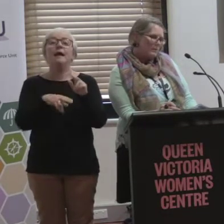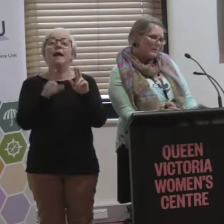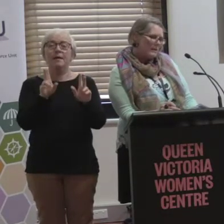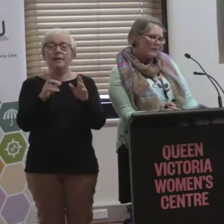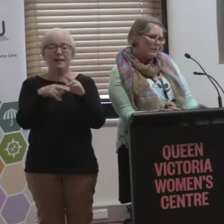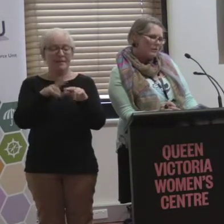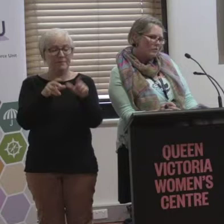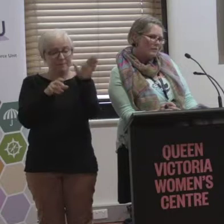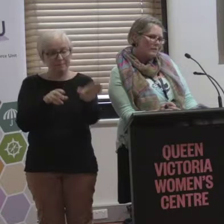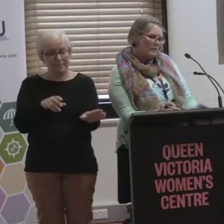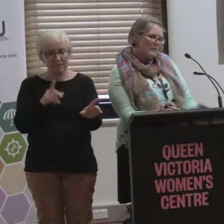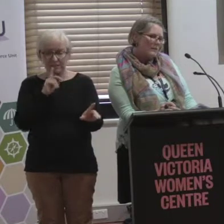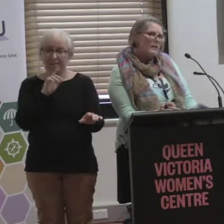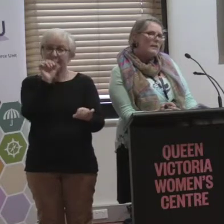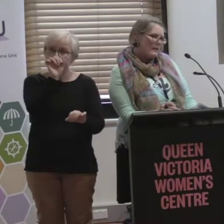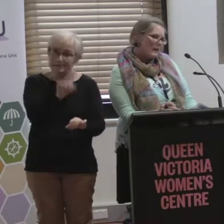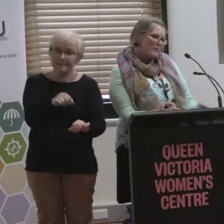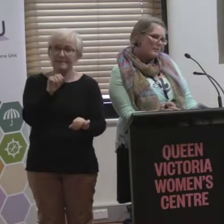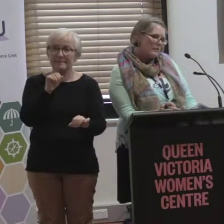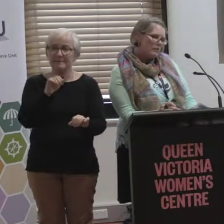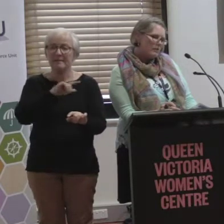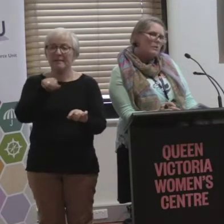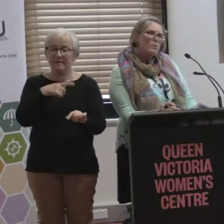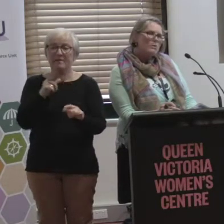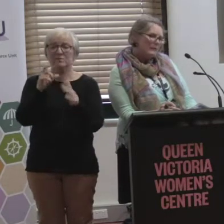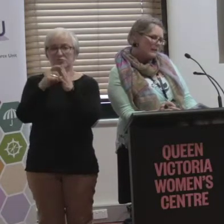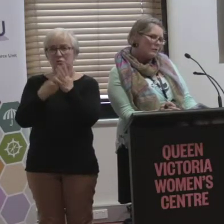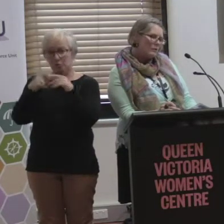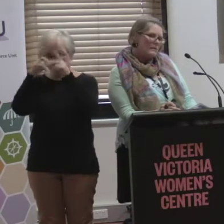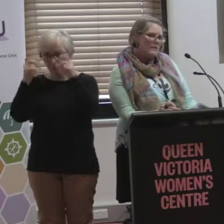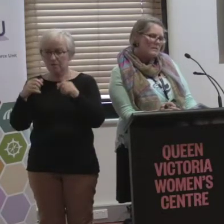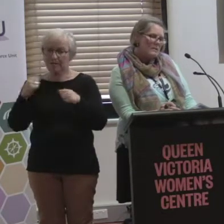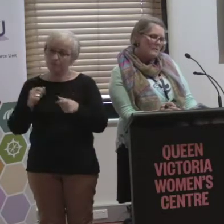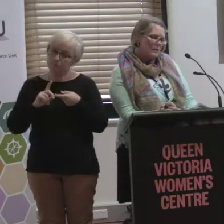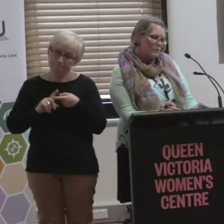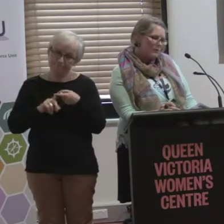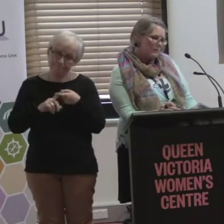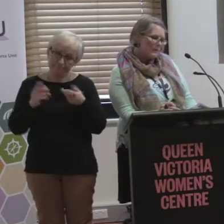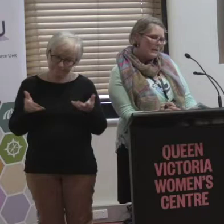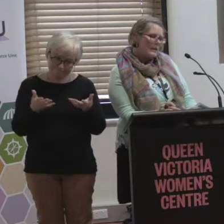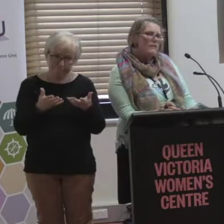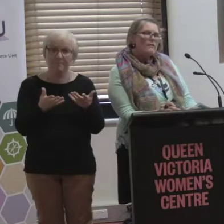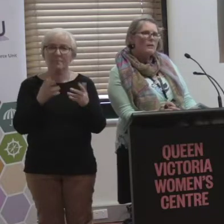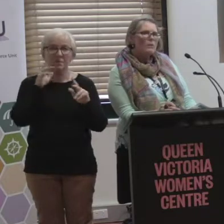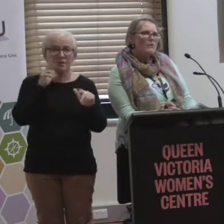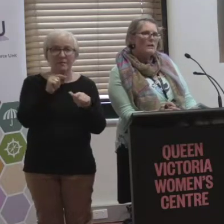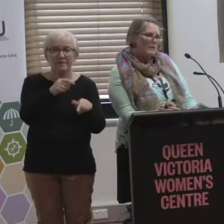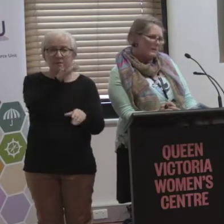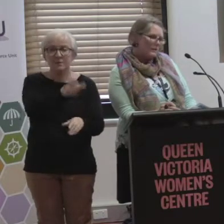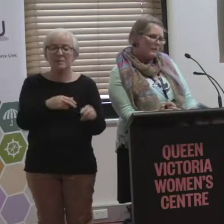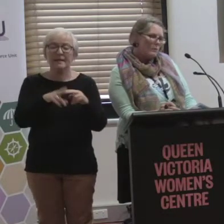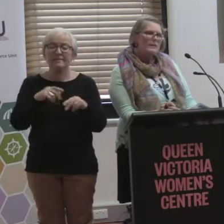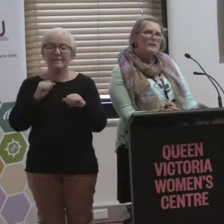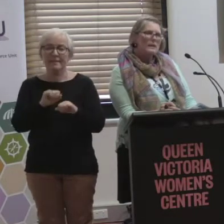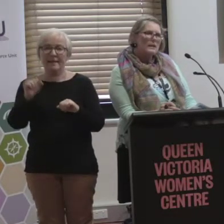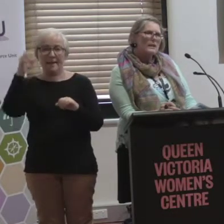medical treatment in their instructional directive, then the health practitioner would proceed to administer that medical treatment if they were of the